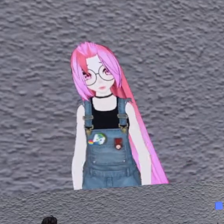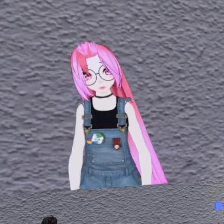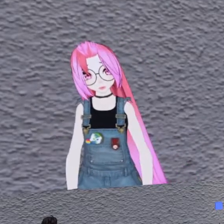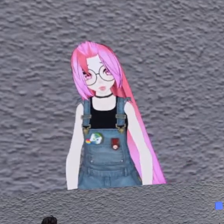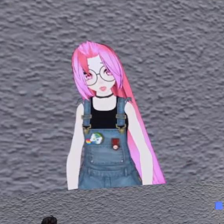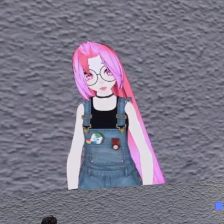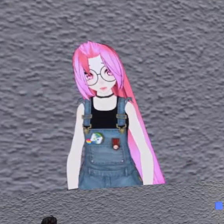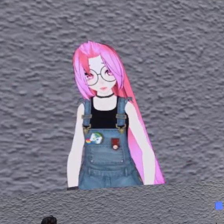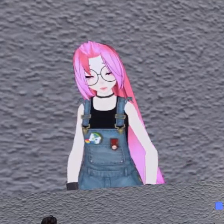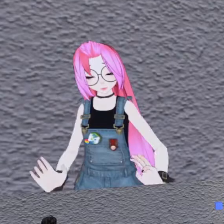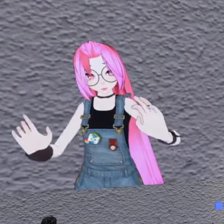Ah!